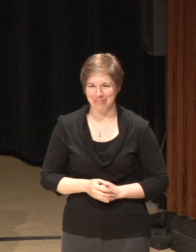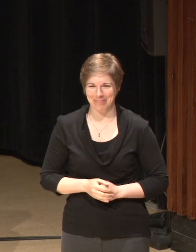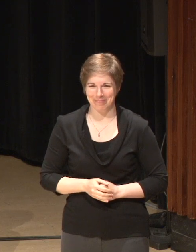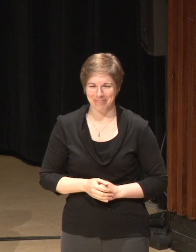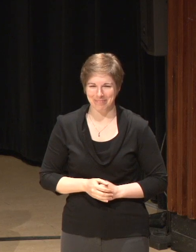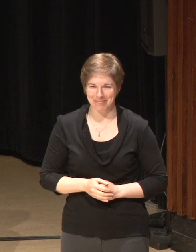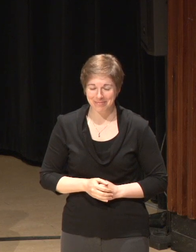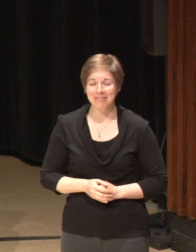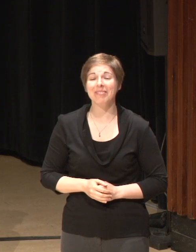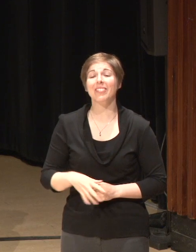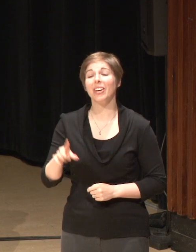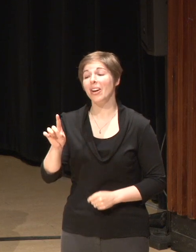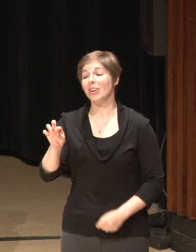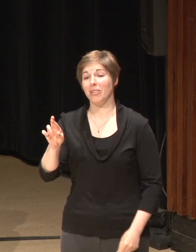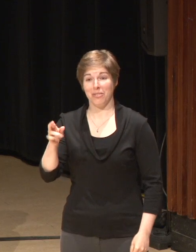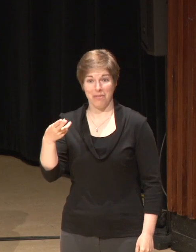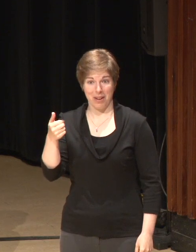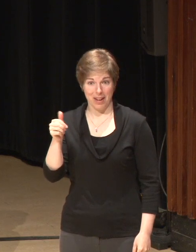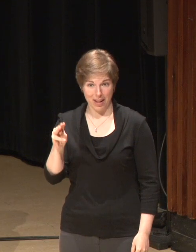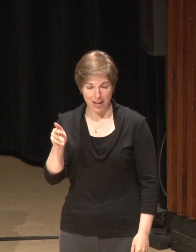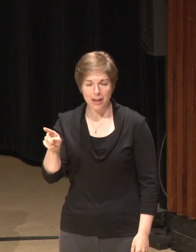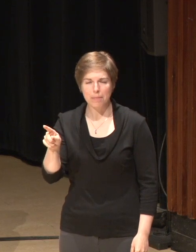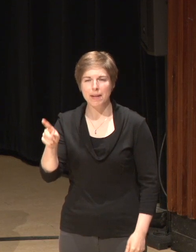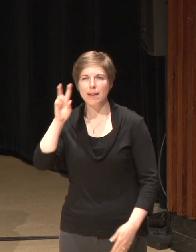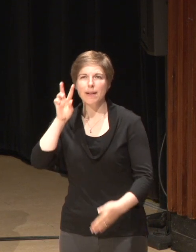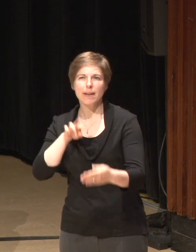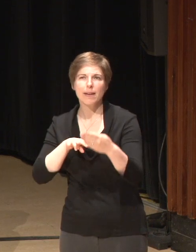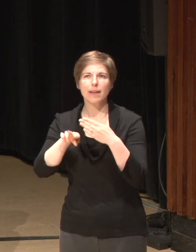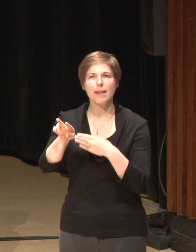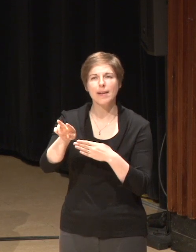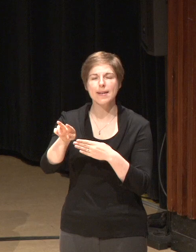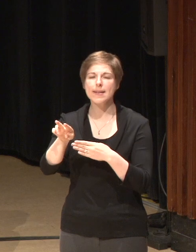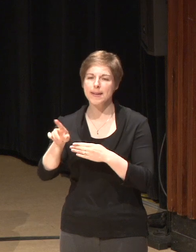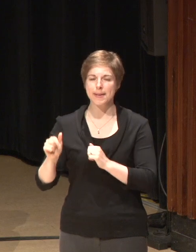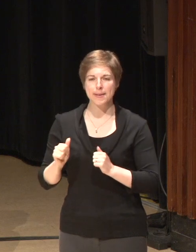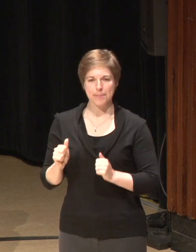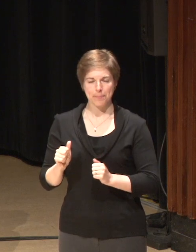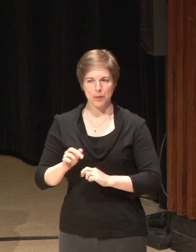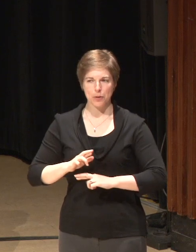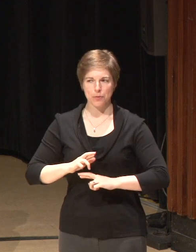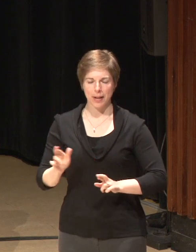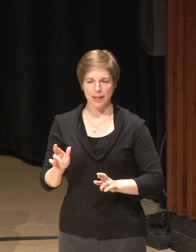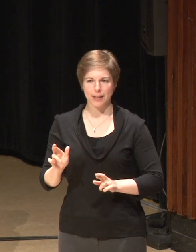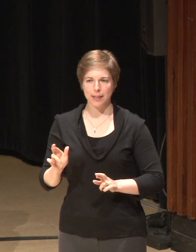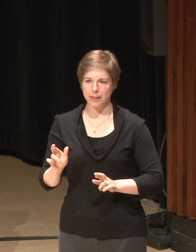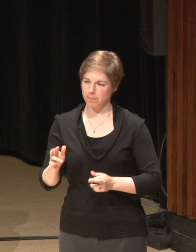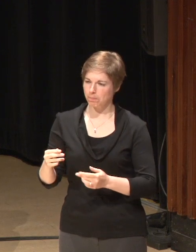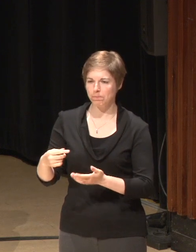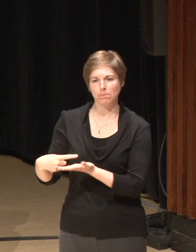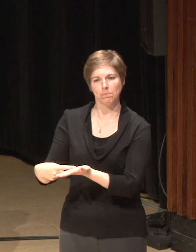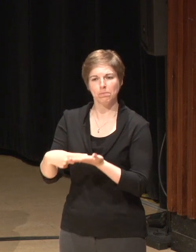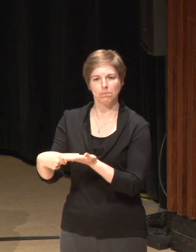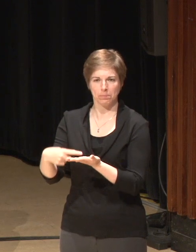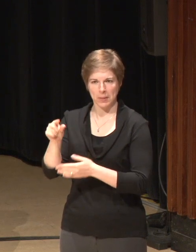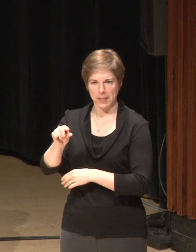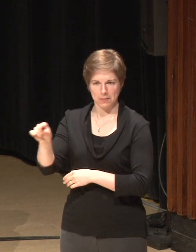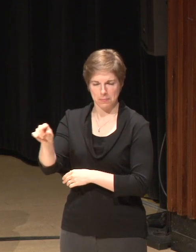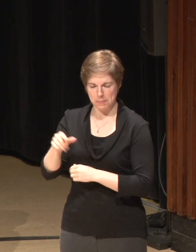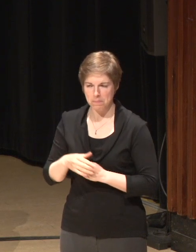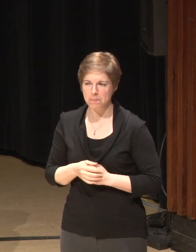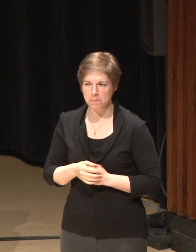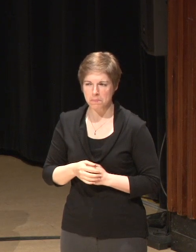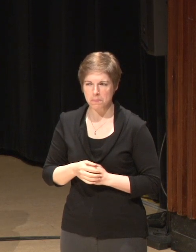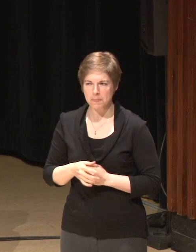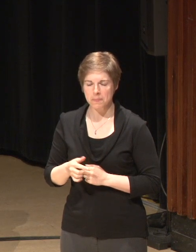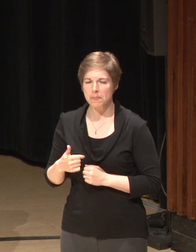Dr. Ham had the foresight and the fortitude to say to his cabinet colleagues, "I